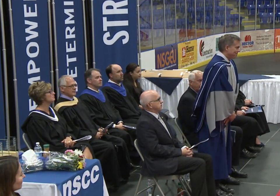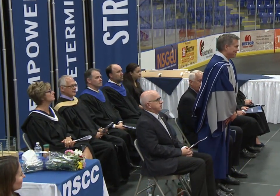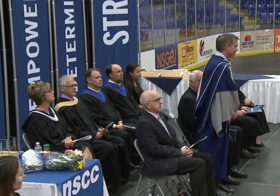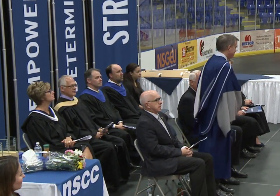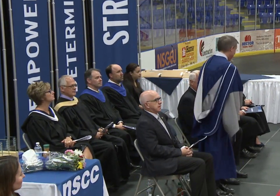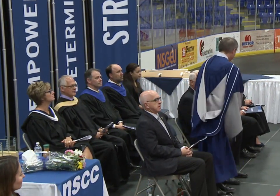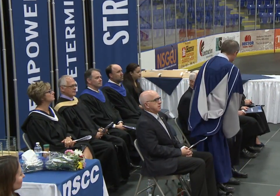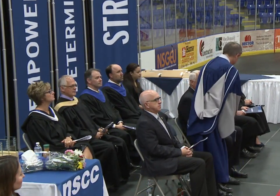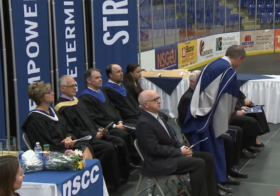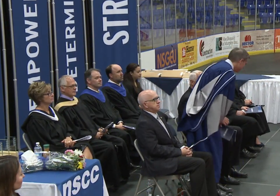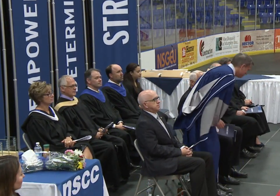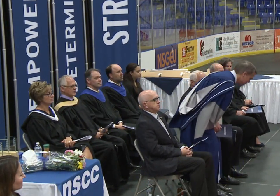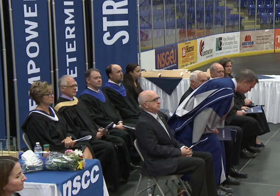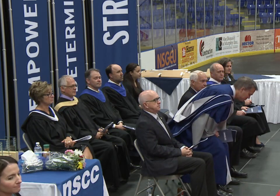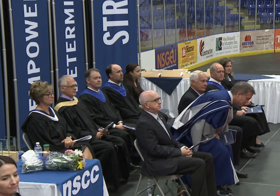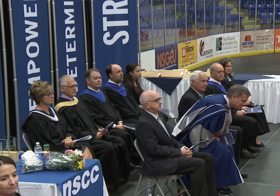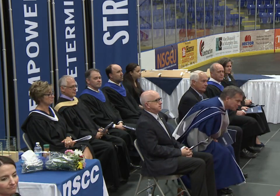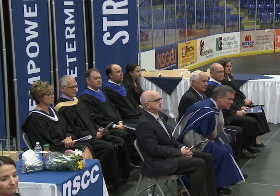Community College.